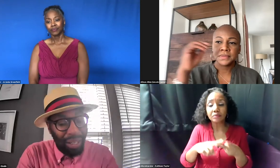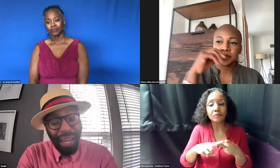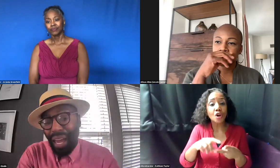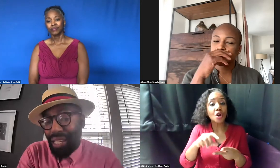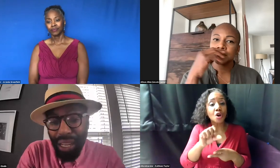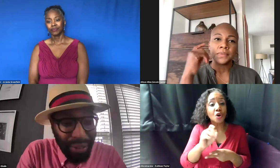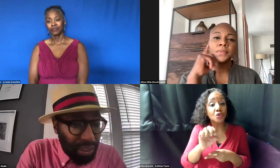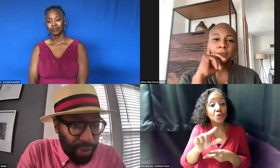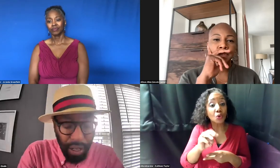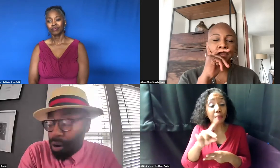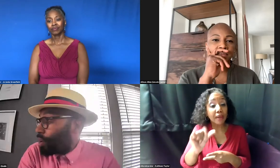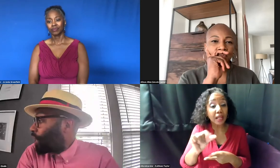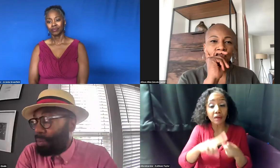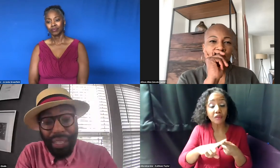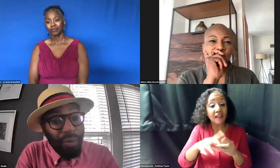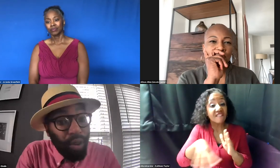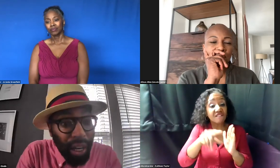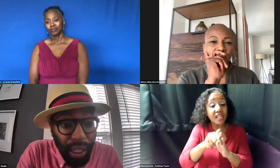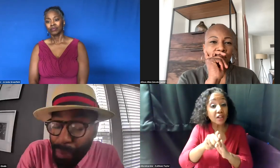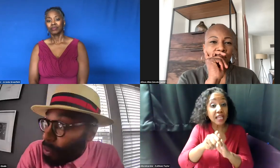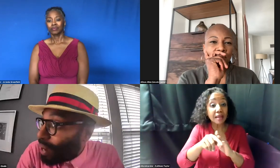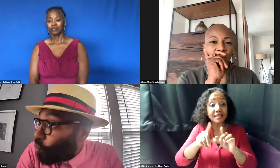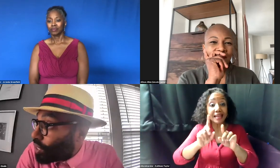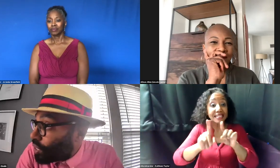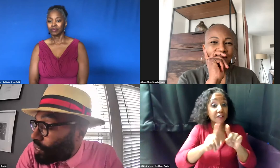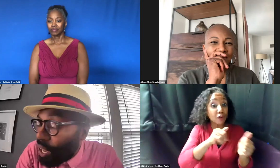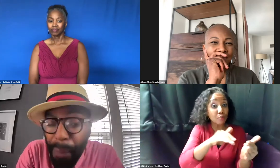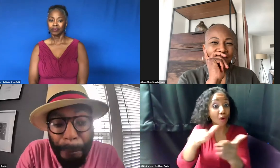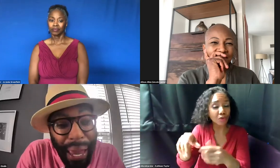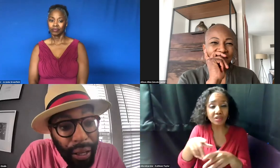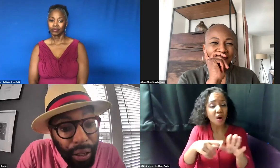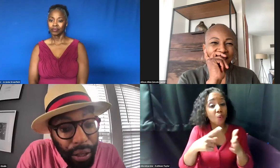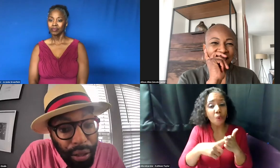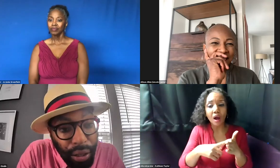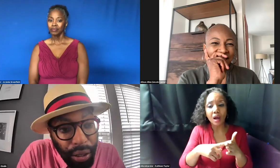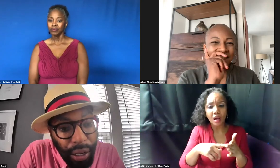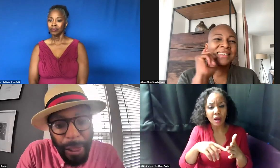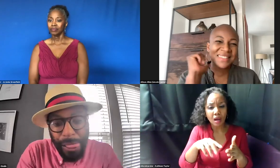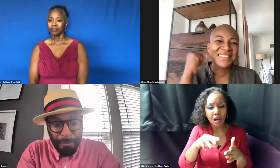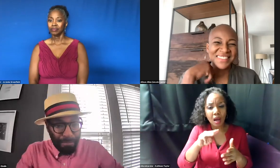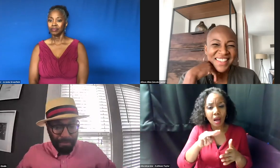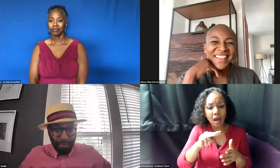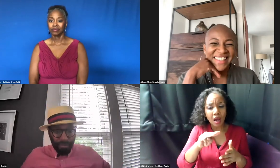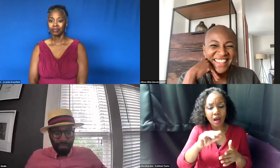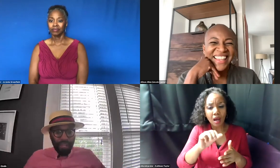media, asynchronous video. I'm gonna say something really, like people gonna be like, what did you just say? Mail.